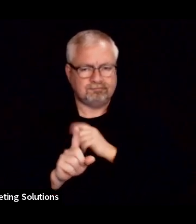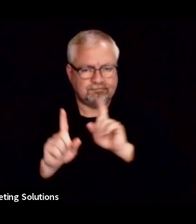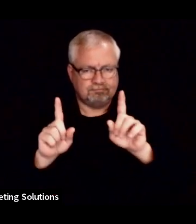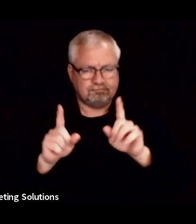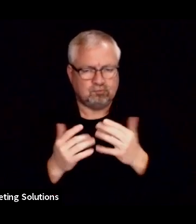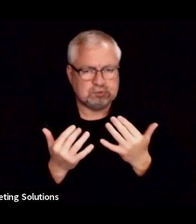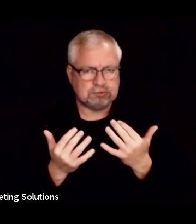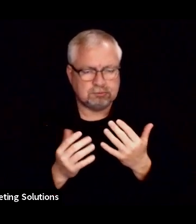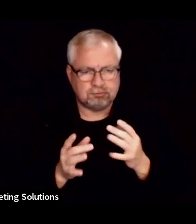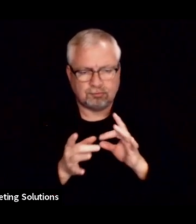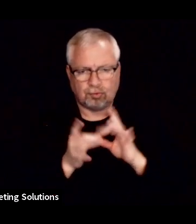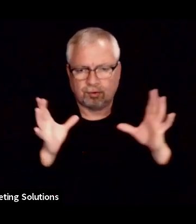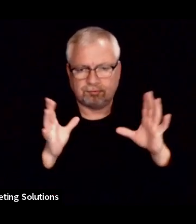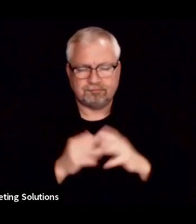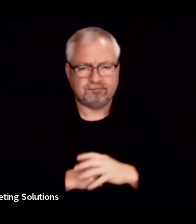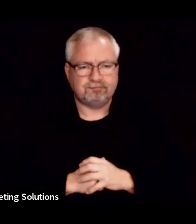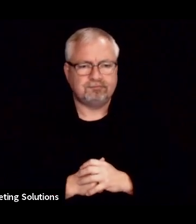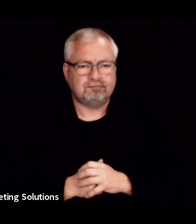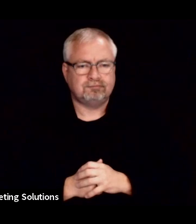Okay.